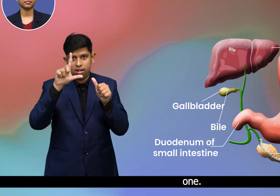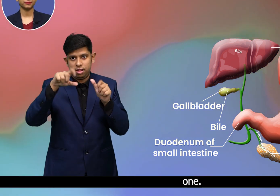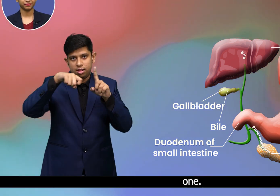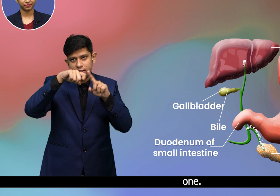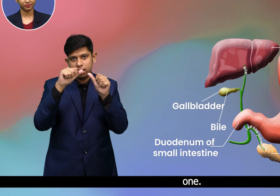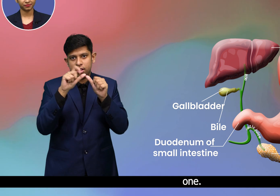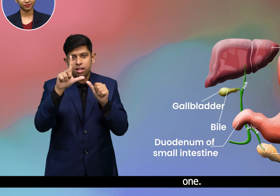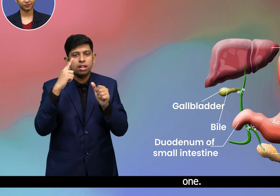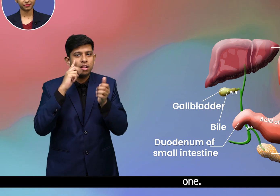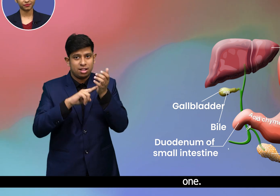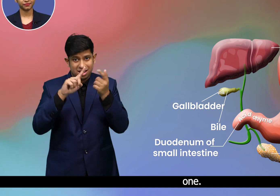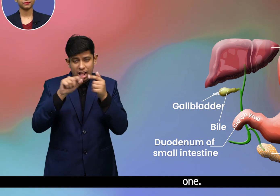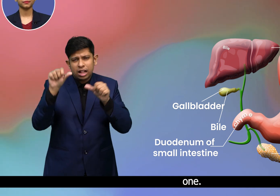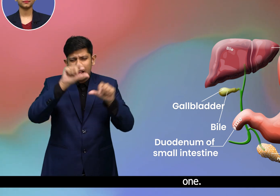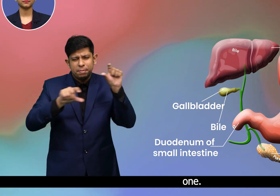one.